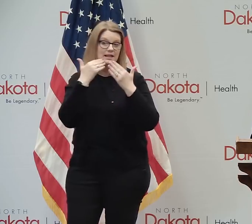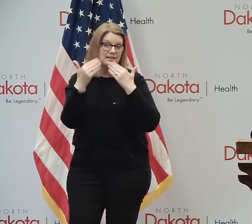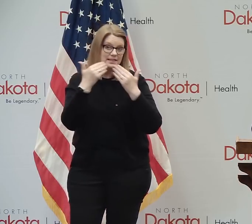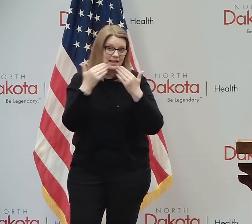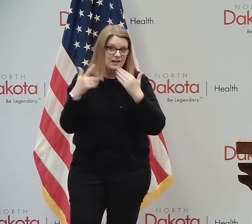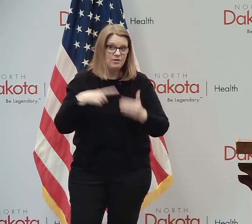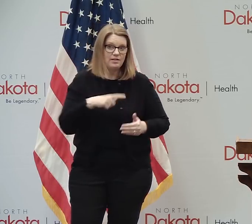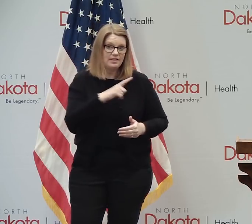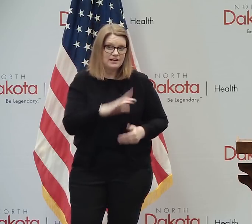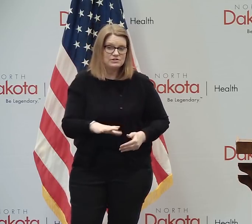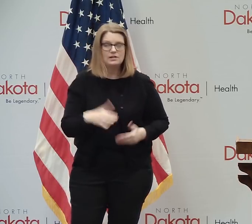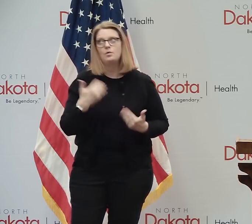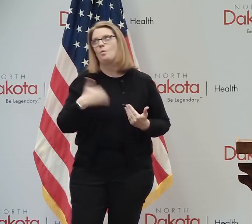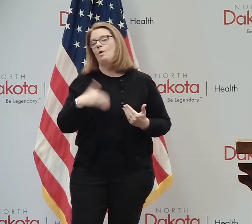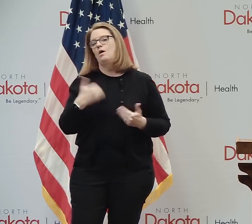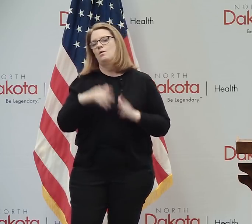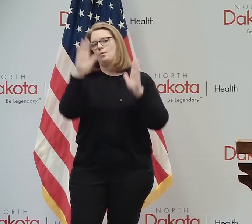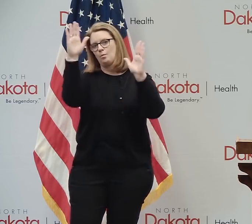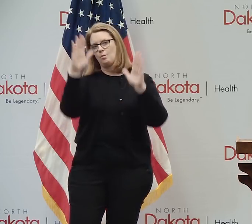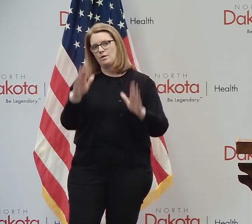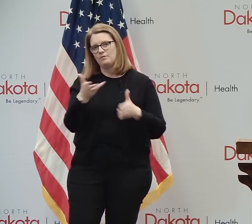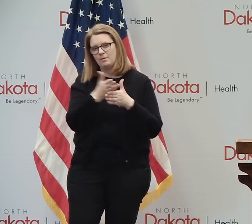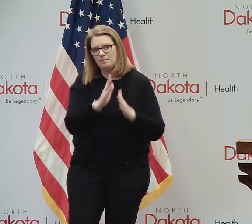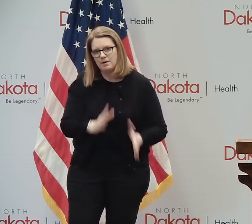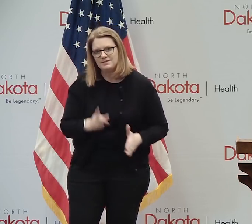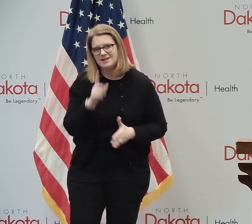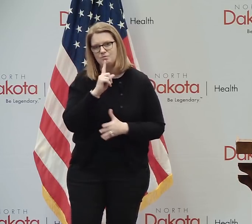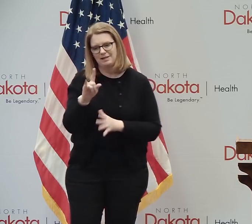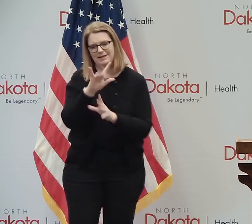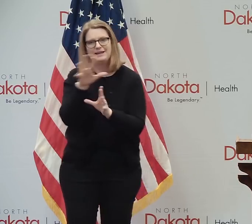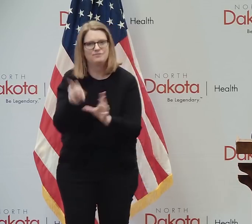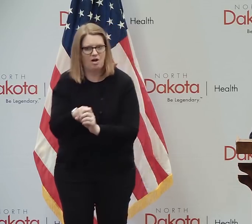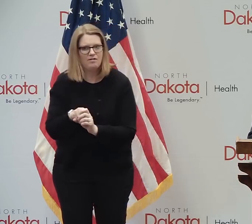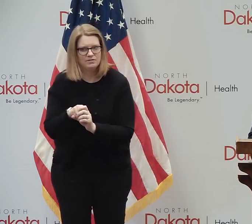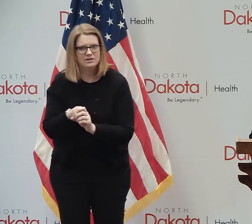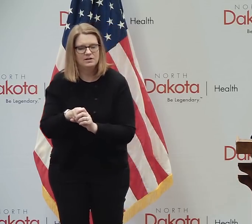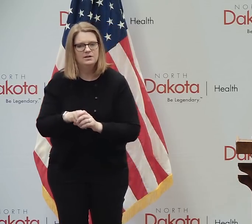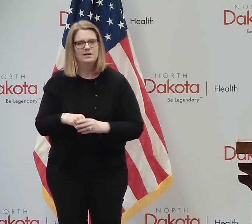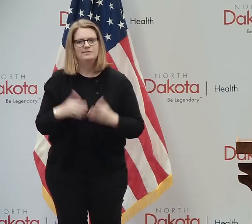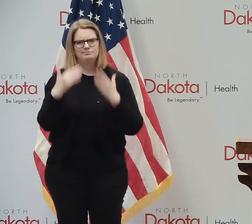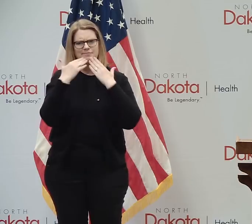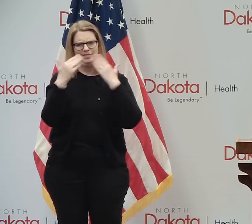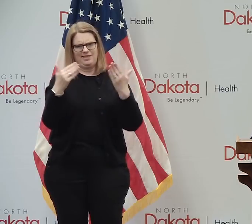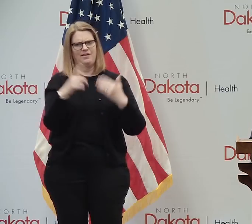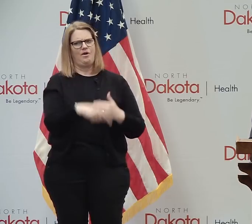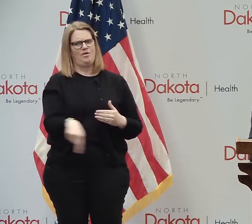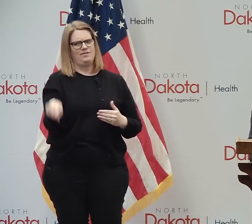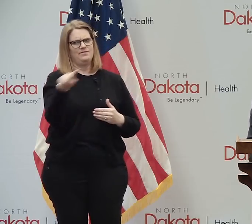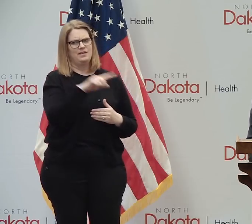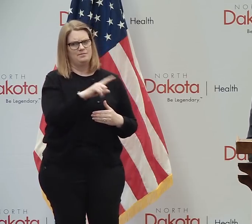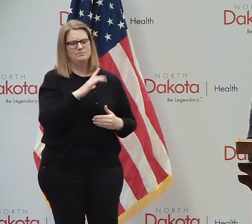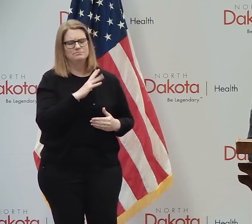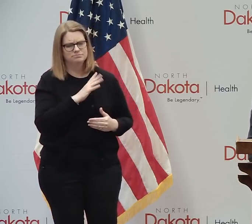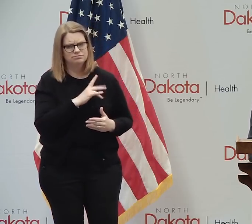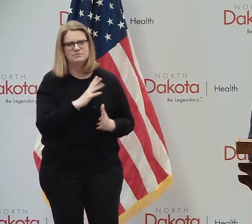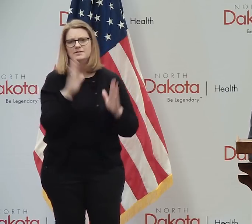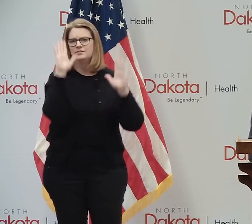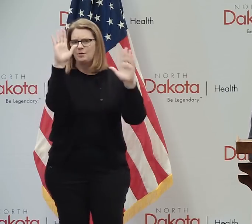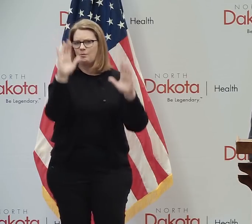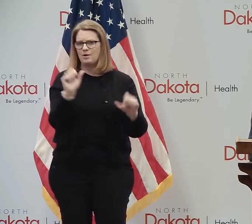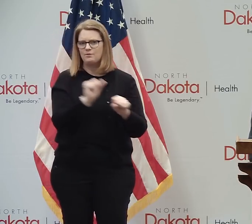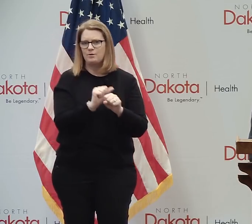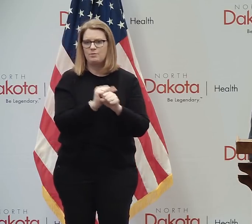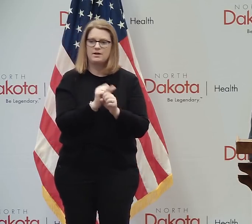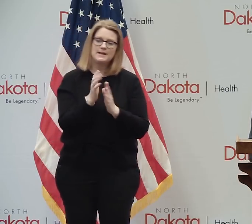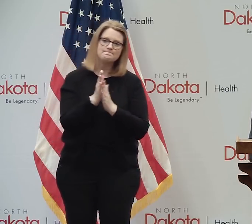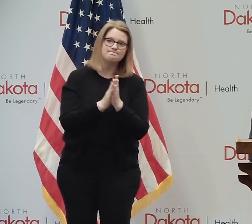been great partners through all this. They've been very active and very engaged, and I want to just thank all of them for their great work, and we look forward